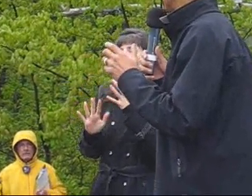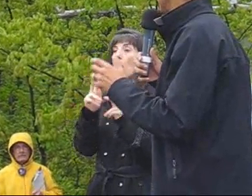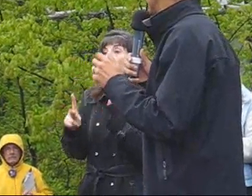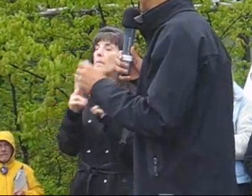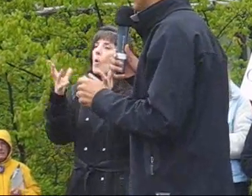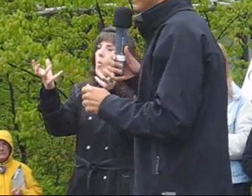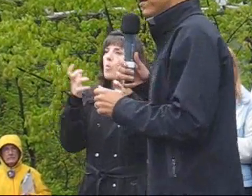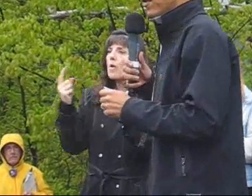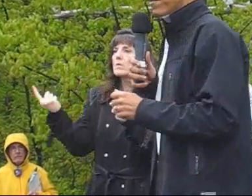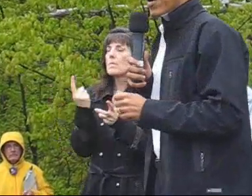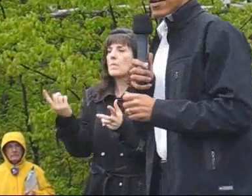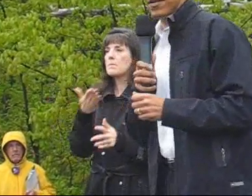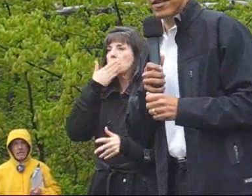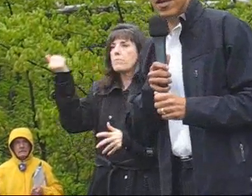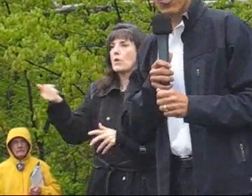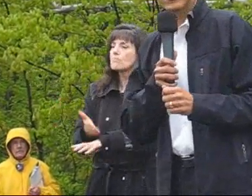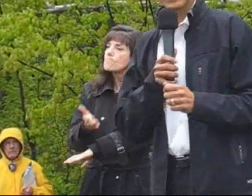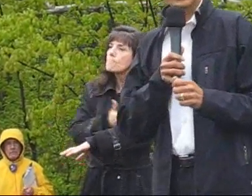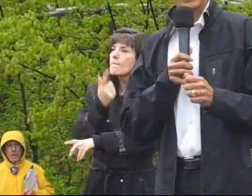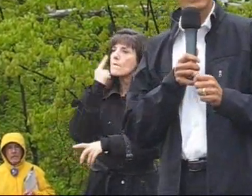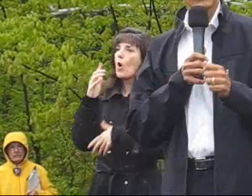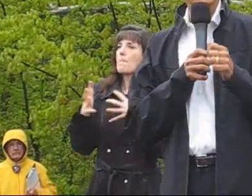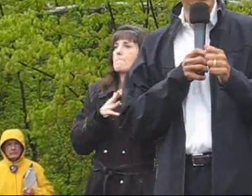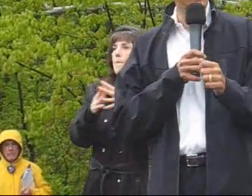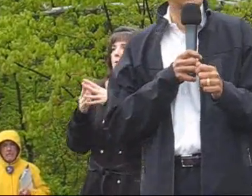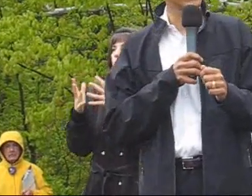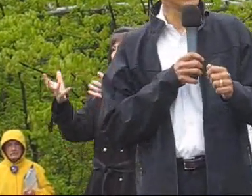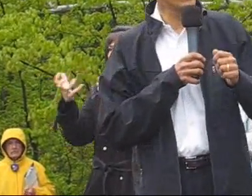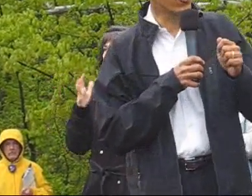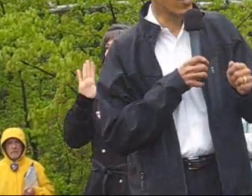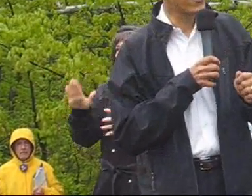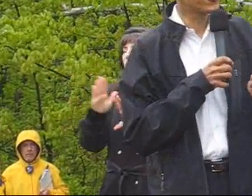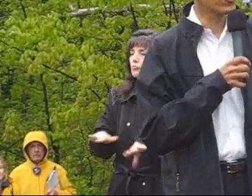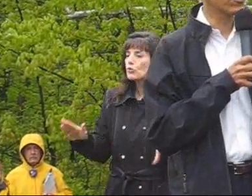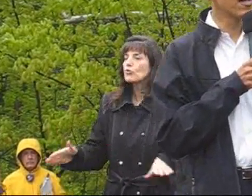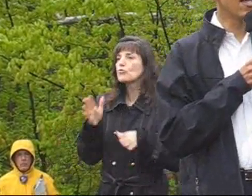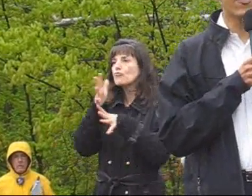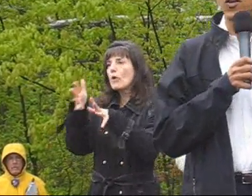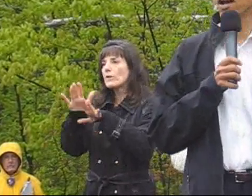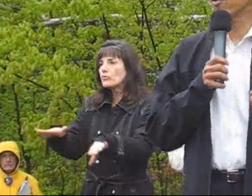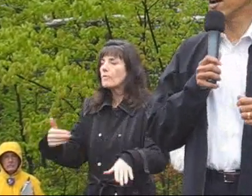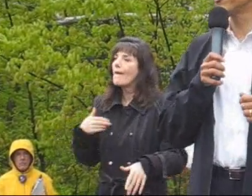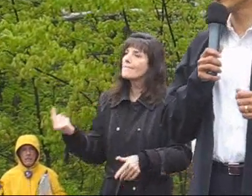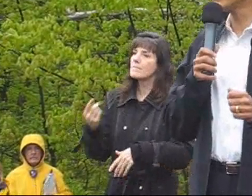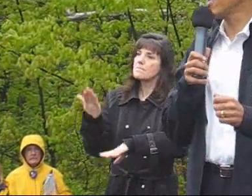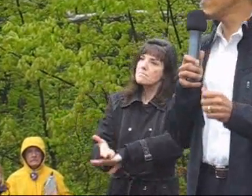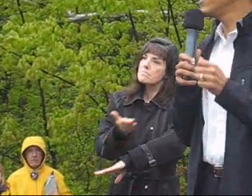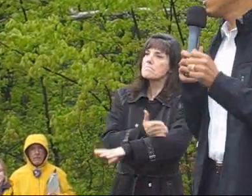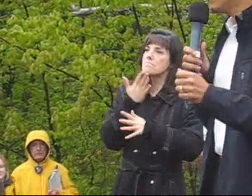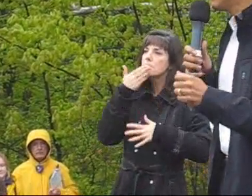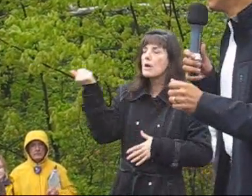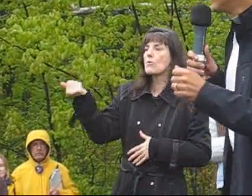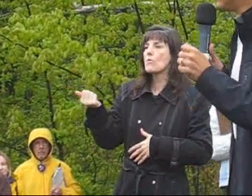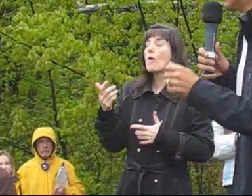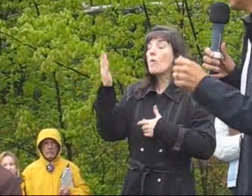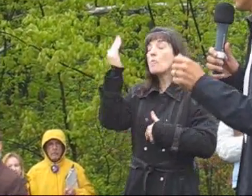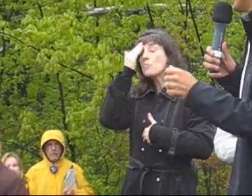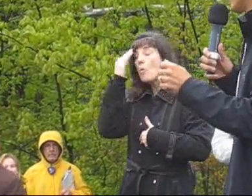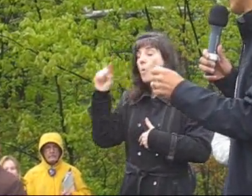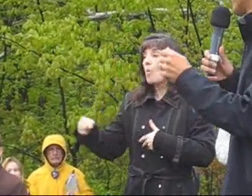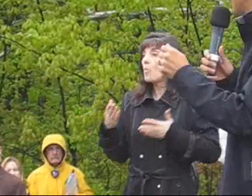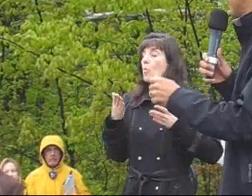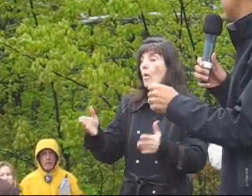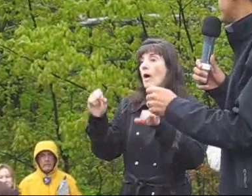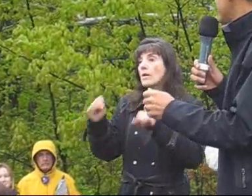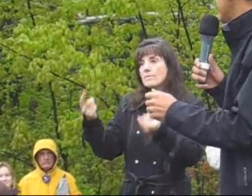want something better for America. They want something better for their kids and their grandchildren and their great-grandchildren, and they know that the only